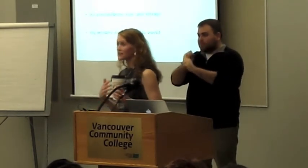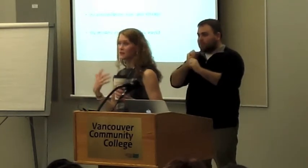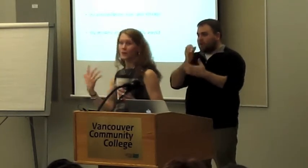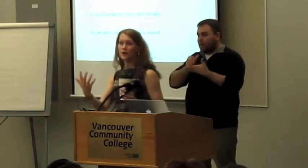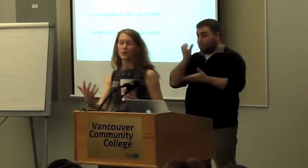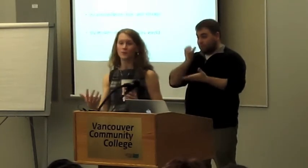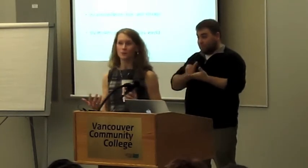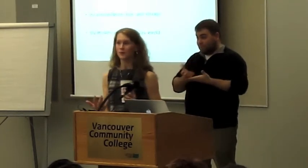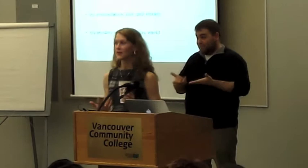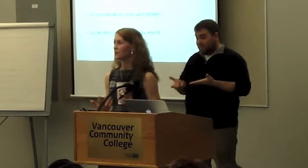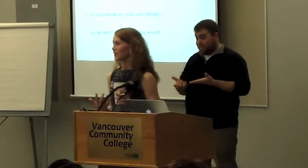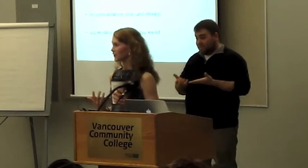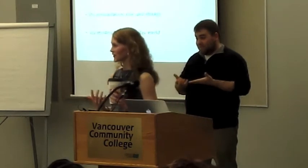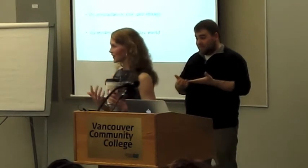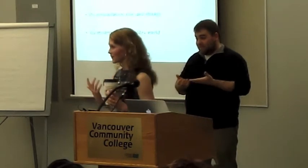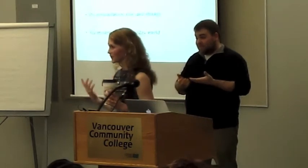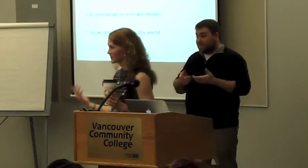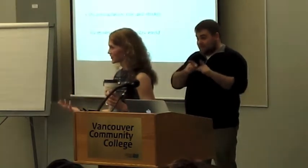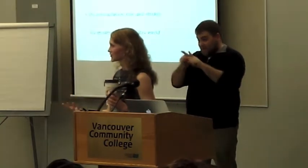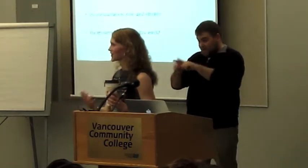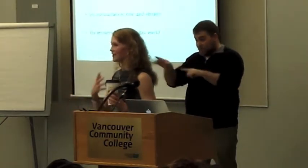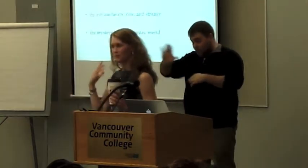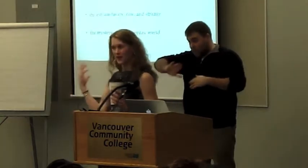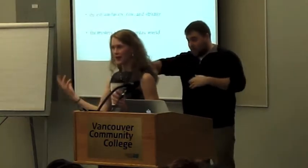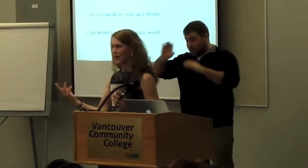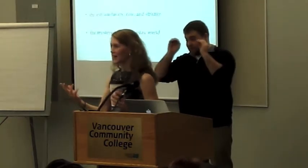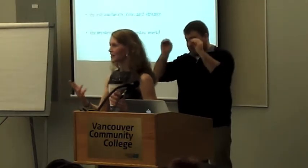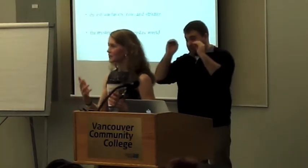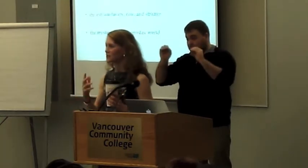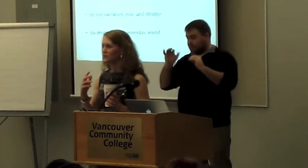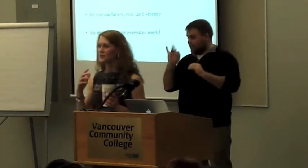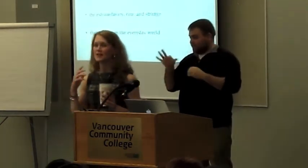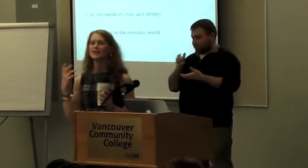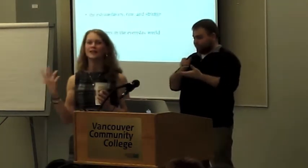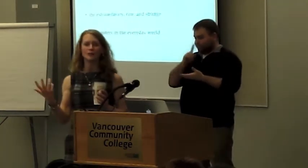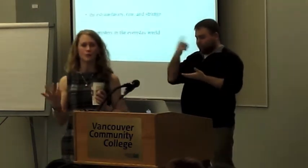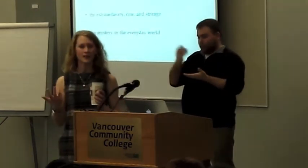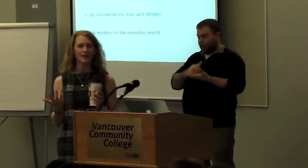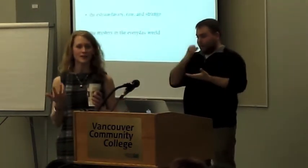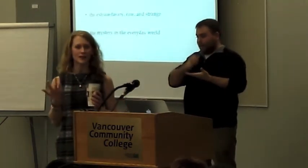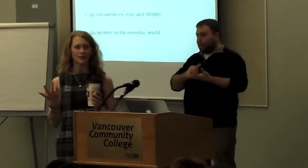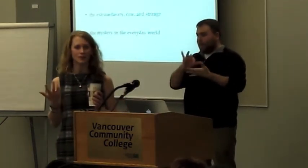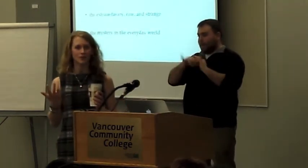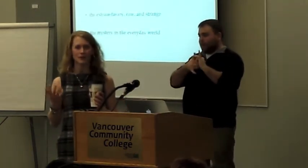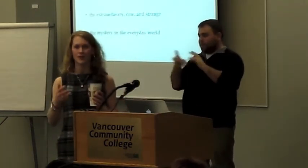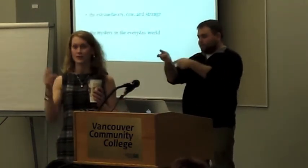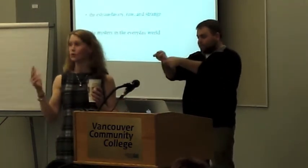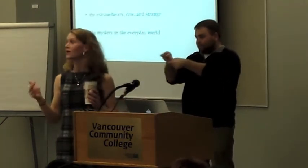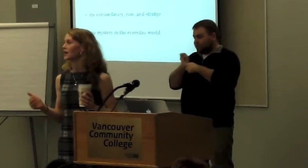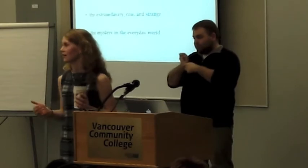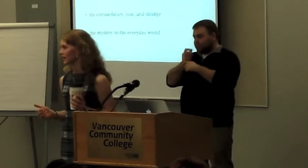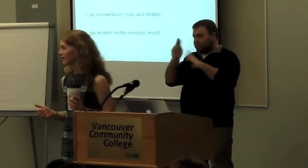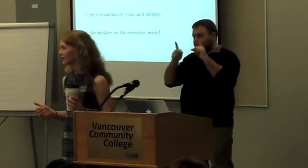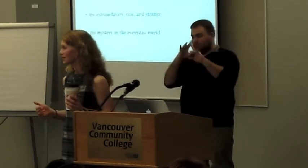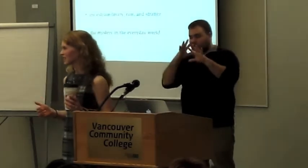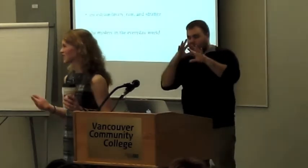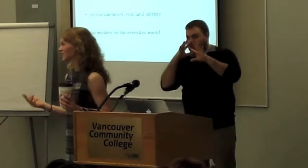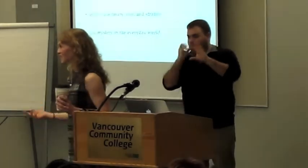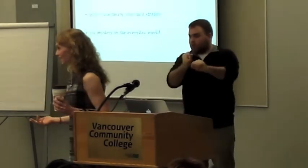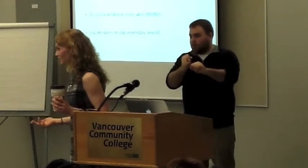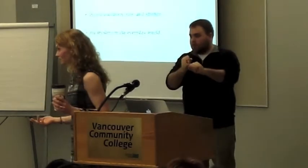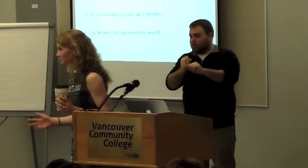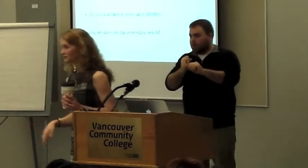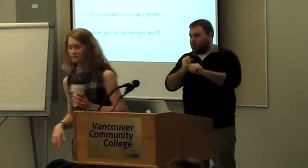classrooms, despite what we believe about learning and what children and ended up, students did leave feeling something for something as ordinary